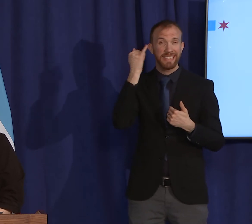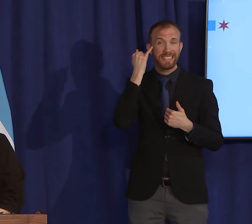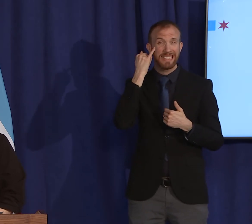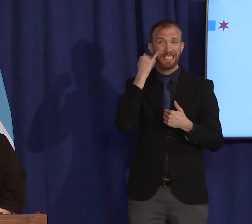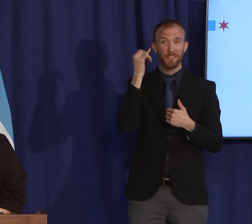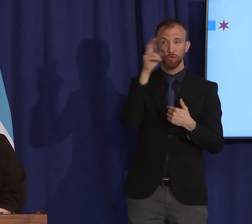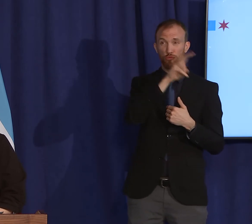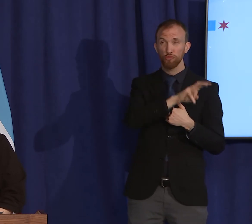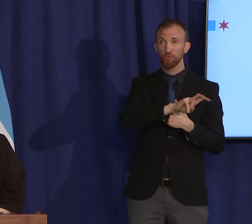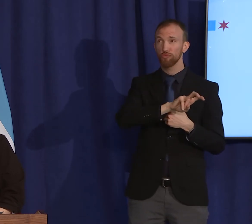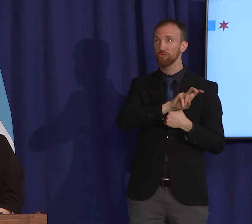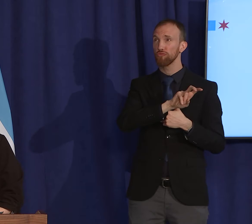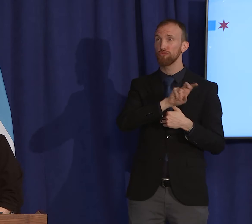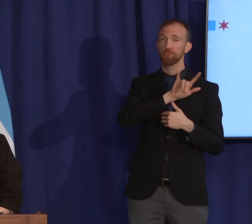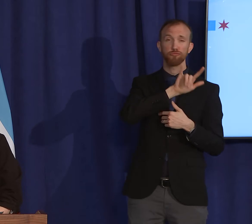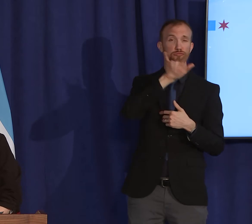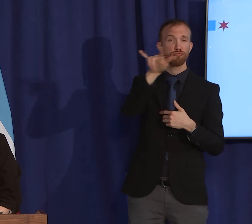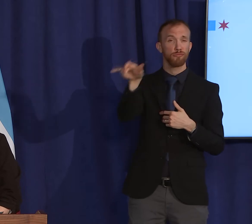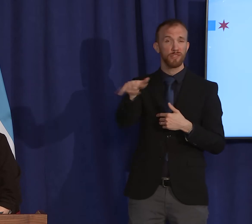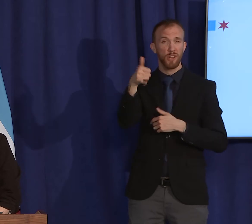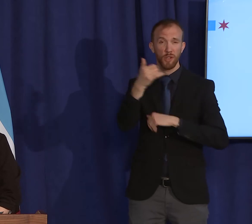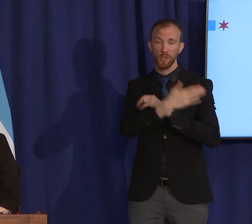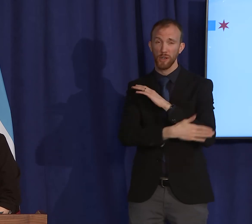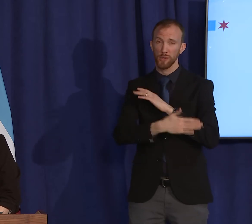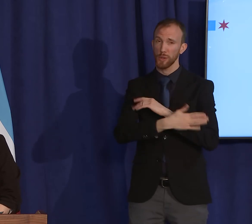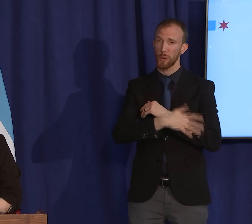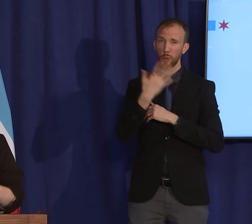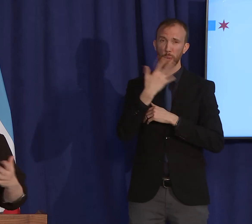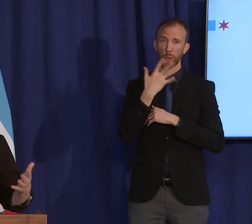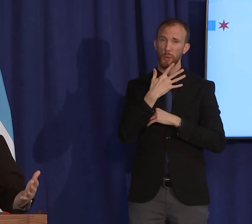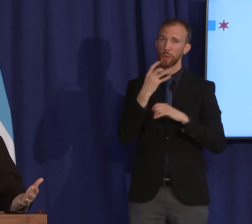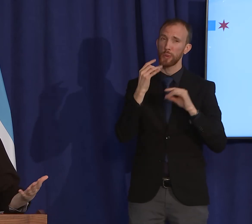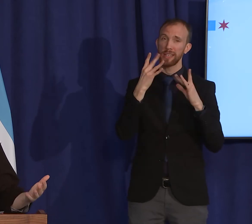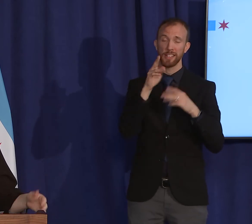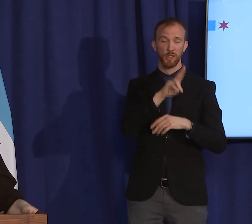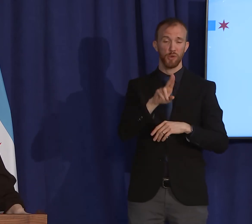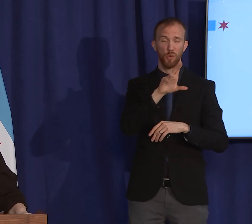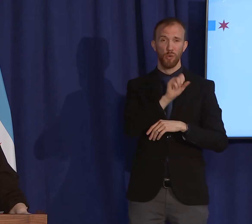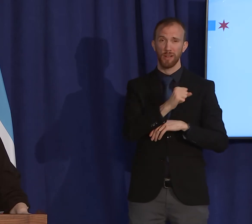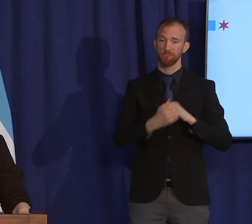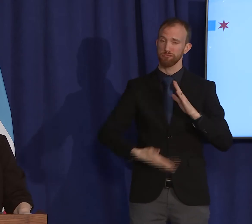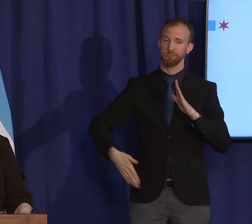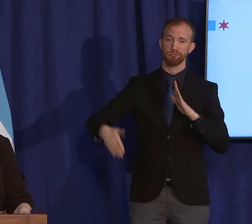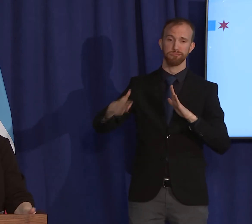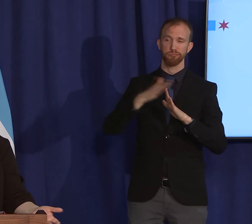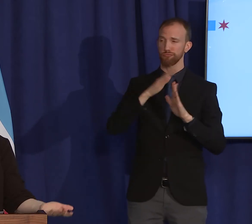the most vaccines of any country in the world. And especially where we look at more, middle or